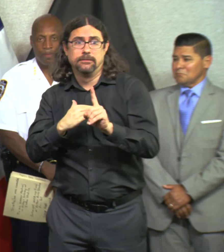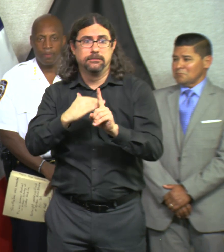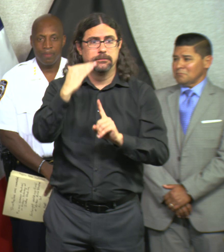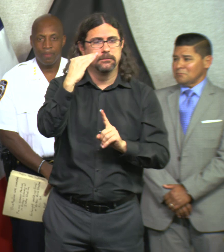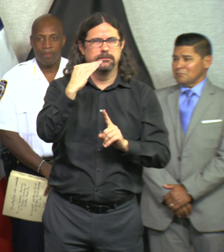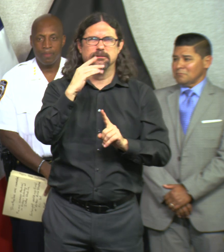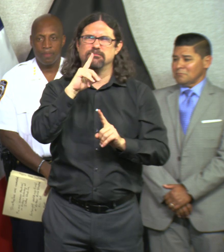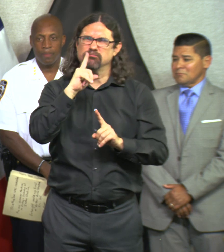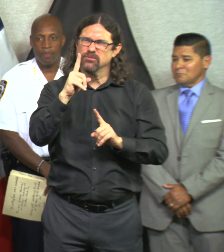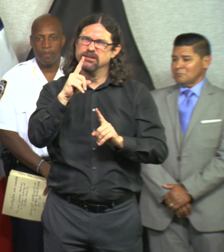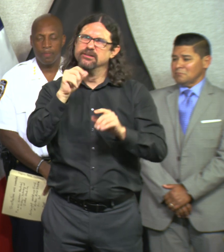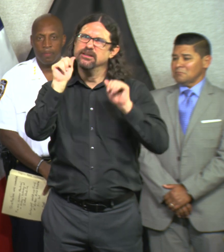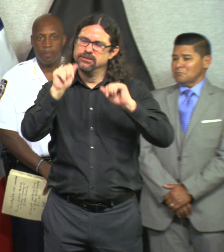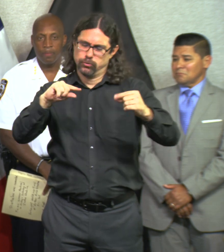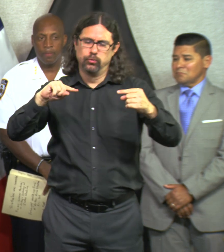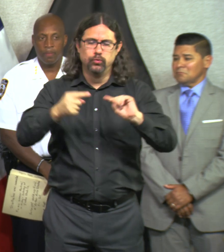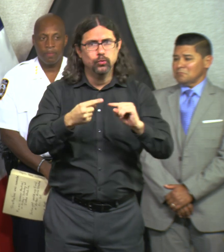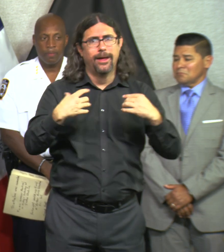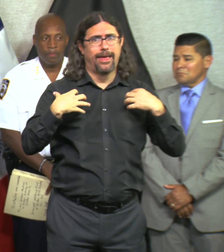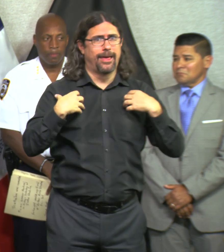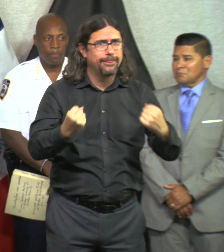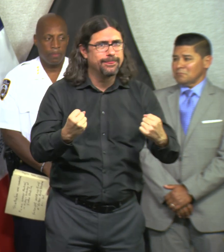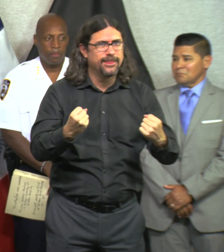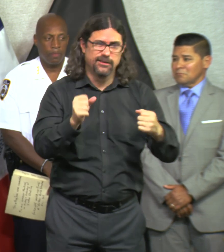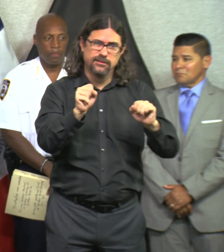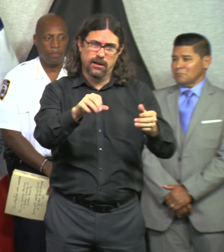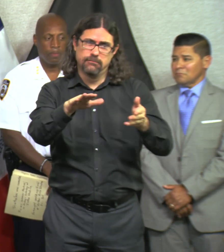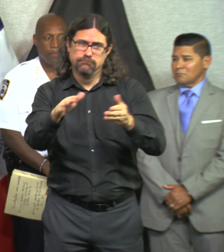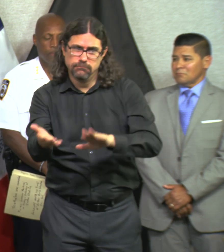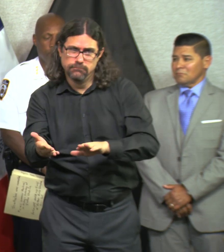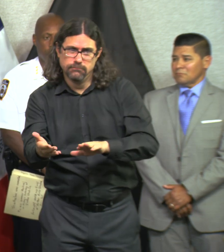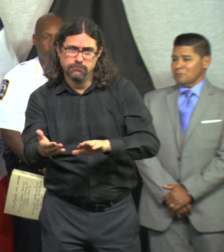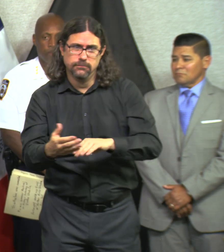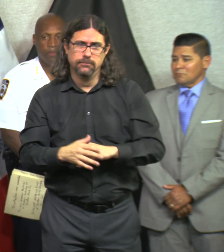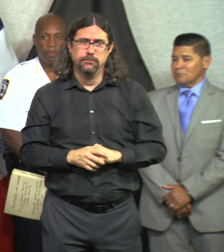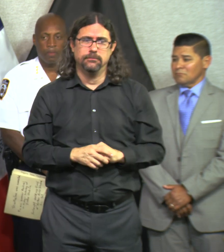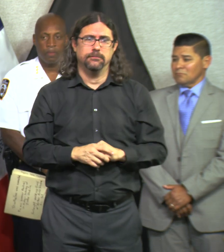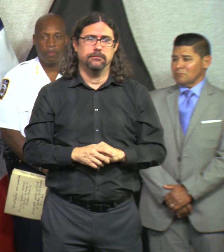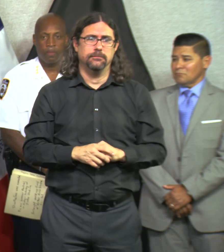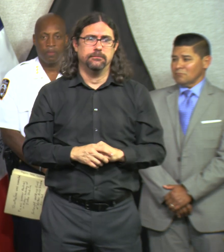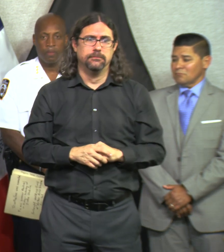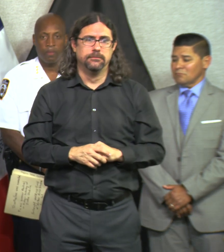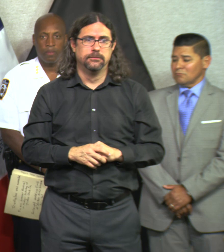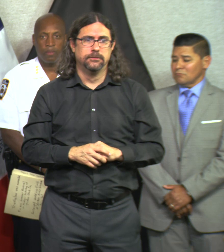have roughly 13 people who die because of heat stroke. We have an additional